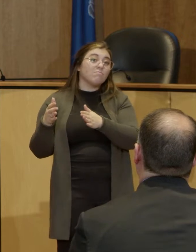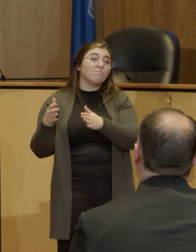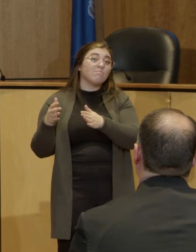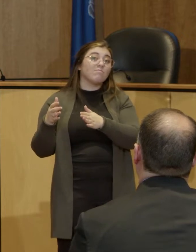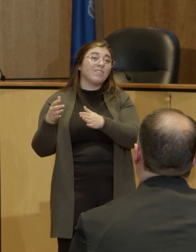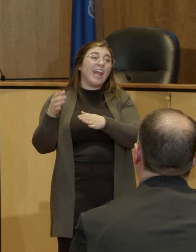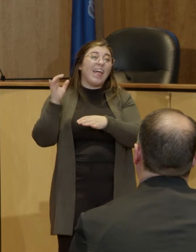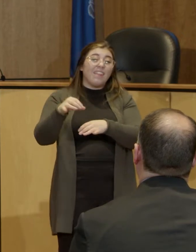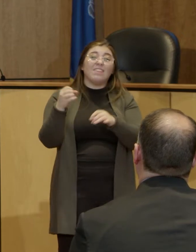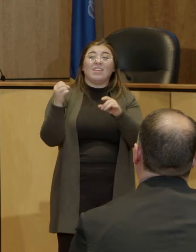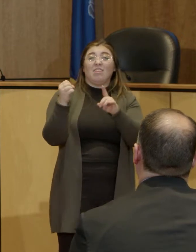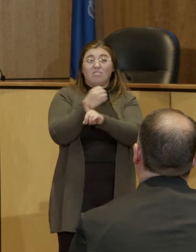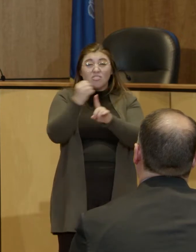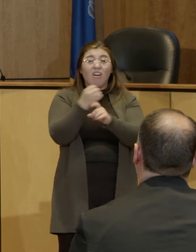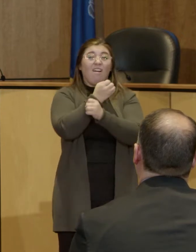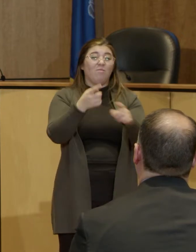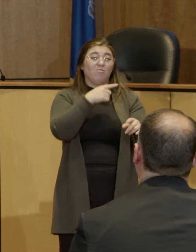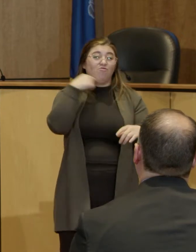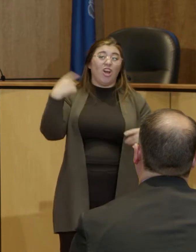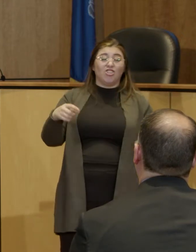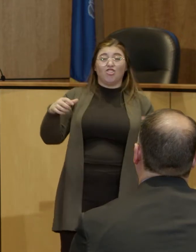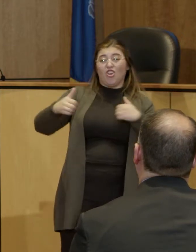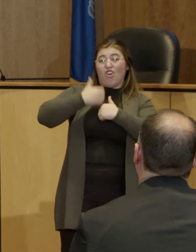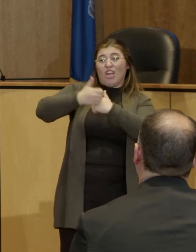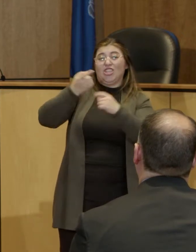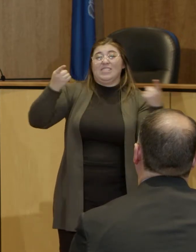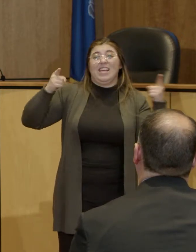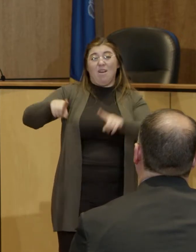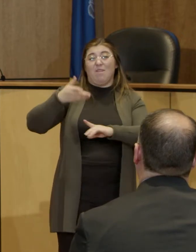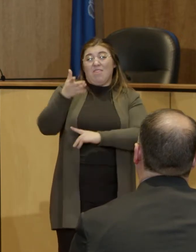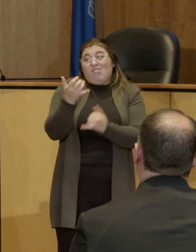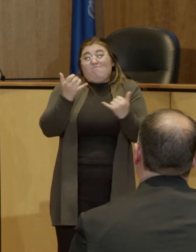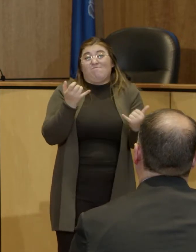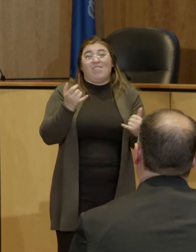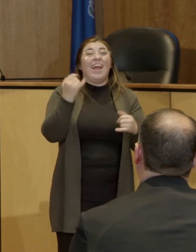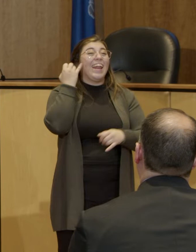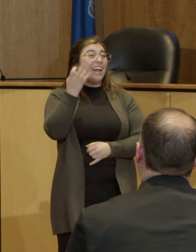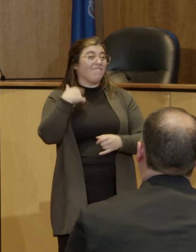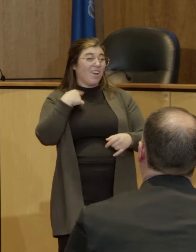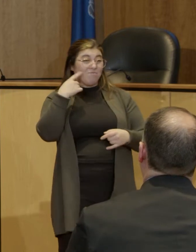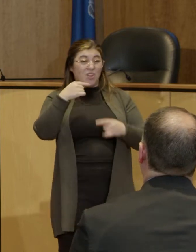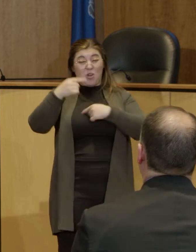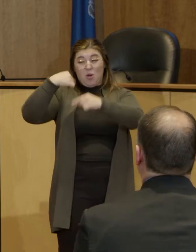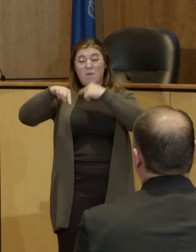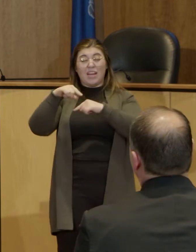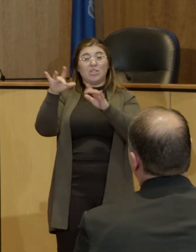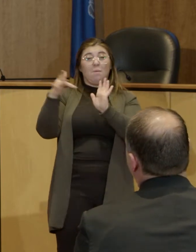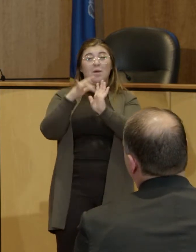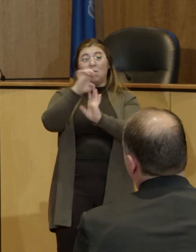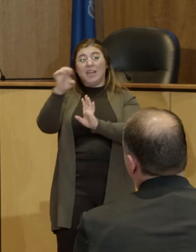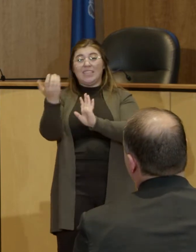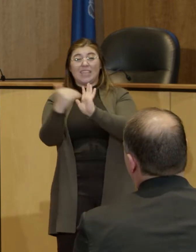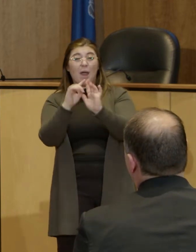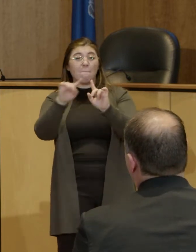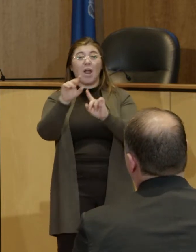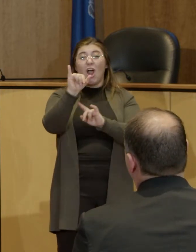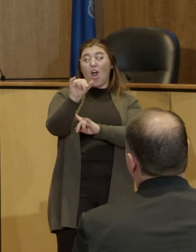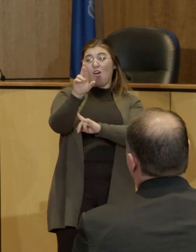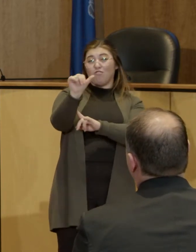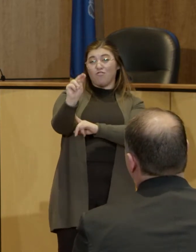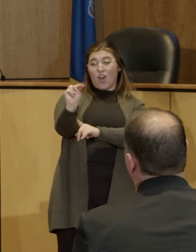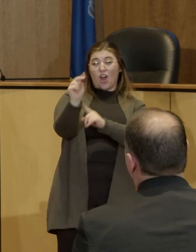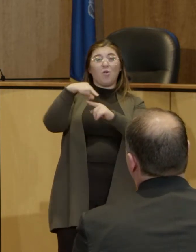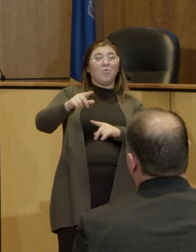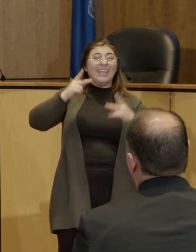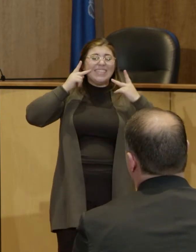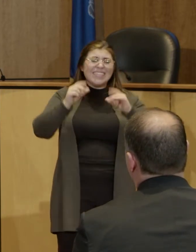the assault of sort of Russian aggression. And if I may go back to the Middle East again, but Iran, we see